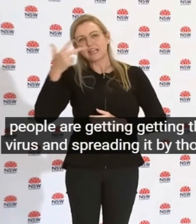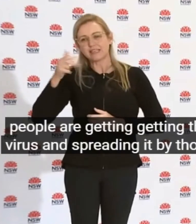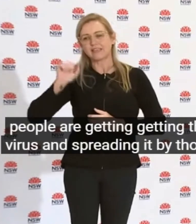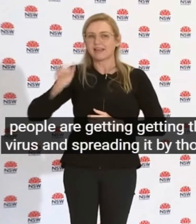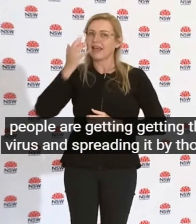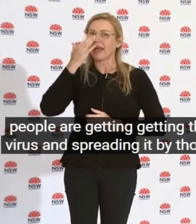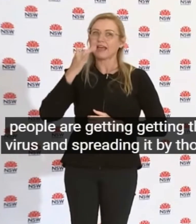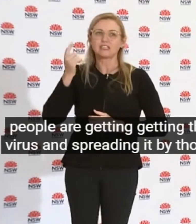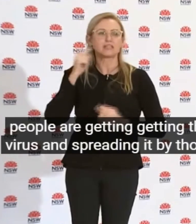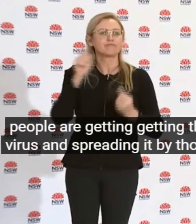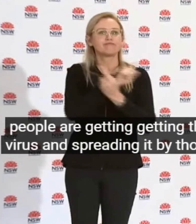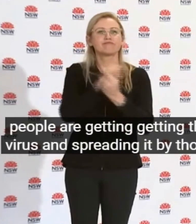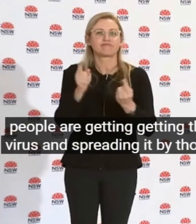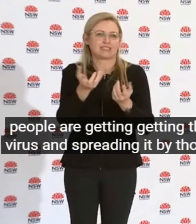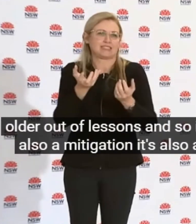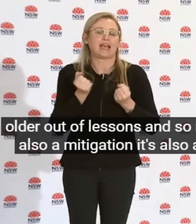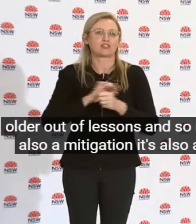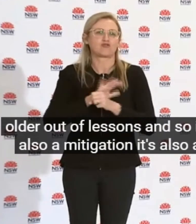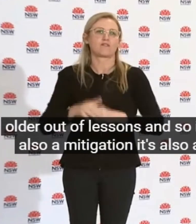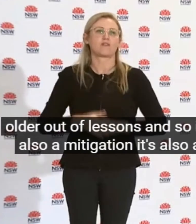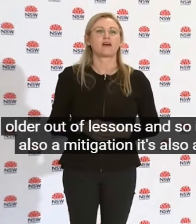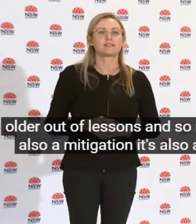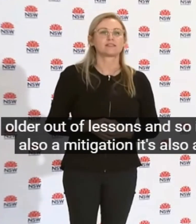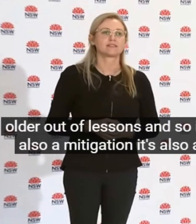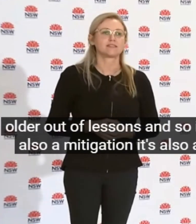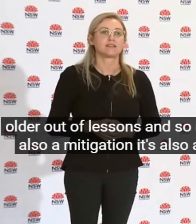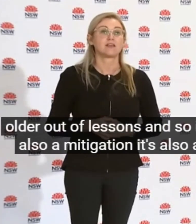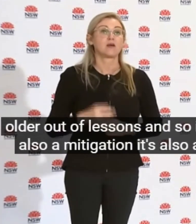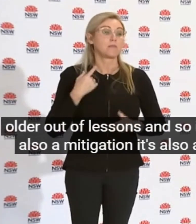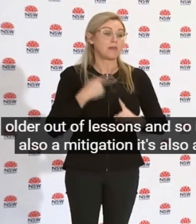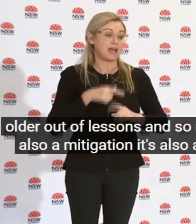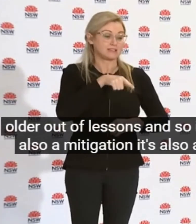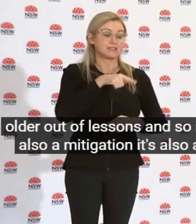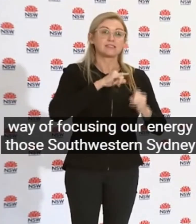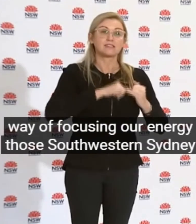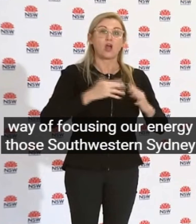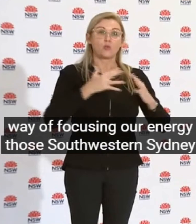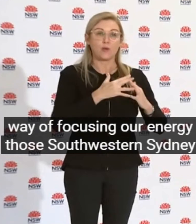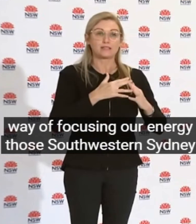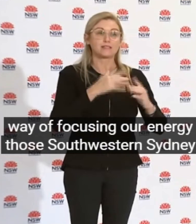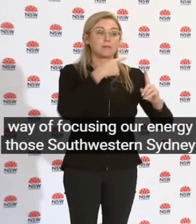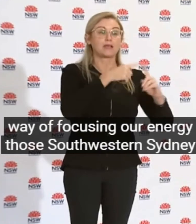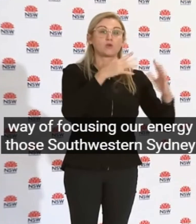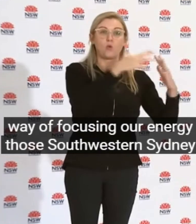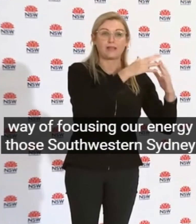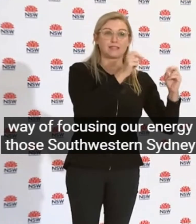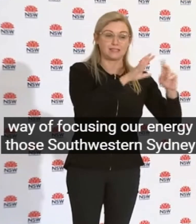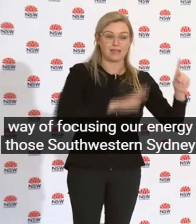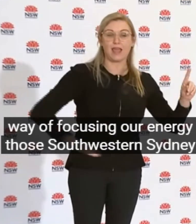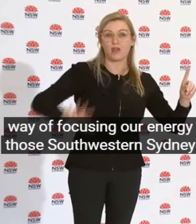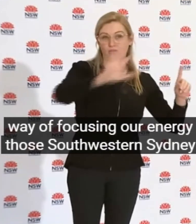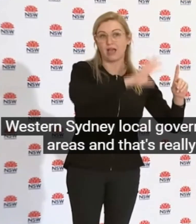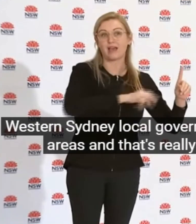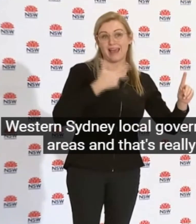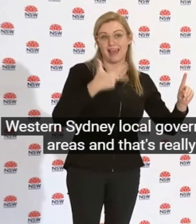way of focusing our energy in those southwestern Sydney and Western Sydney local government areas, and that's really important. At the end of the day, all of us are